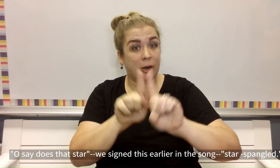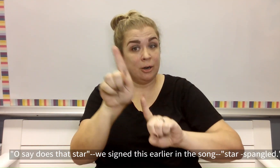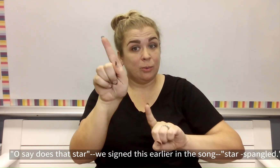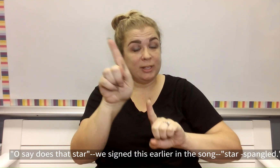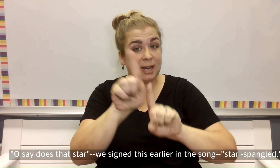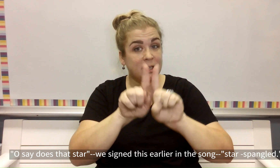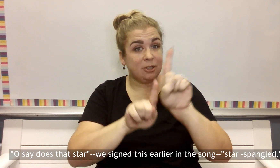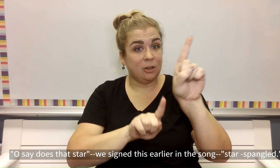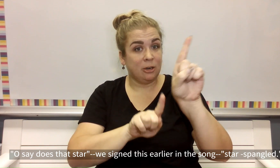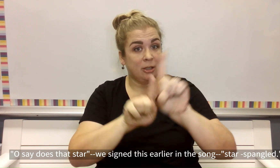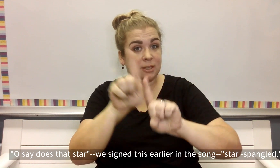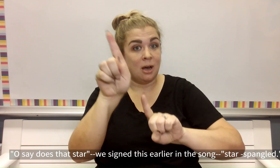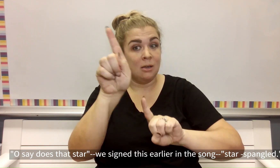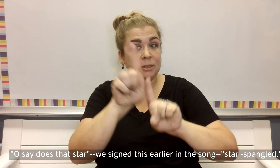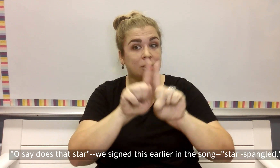star. We sang this earlier in the song.